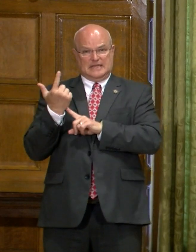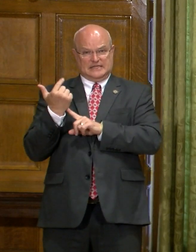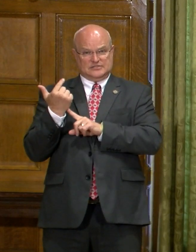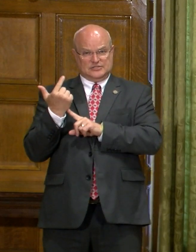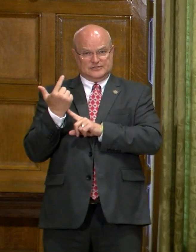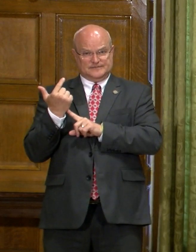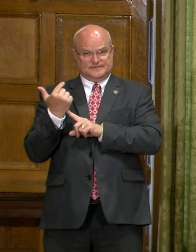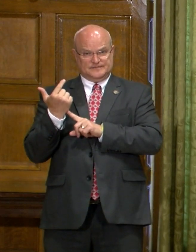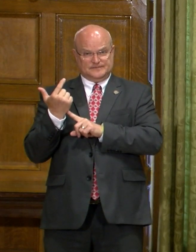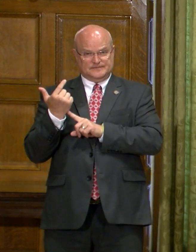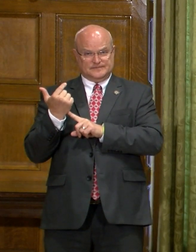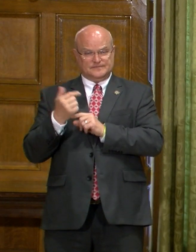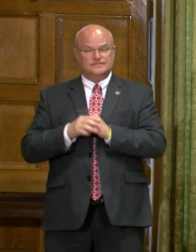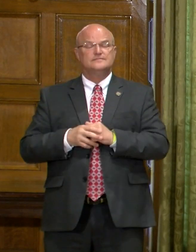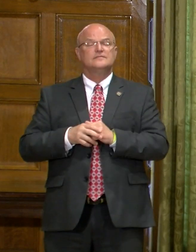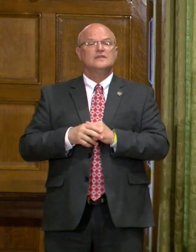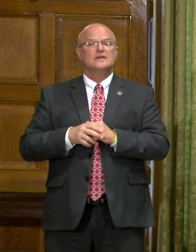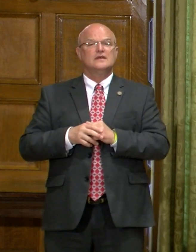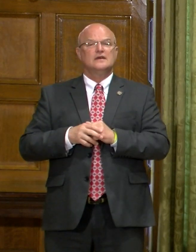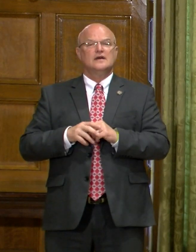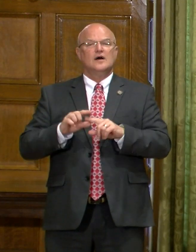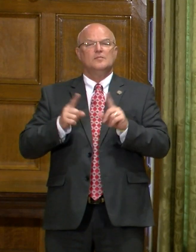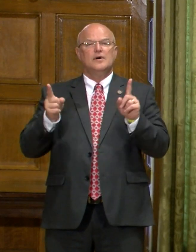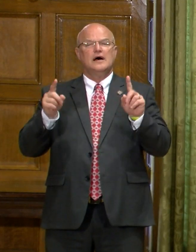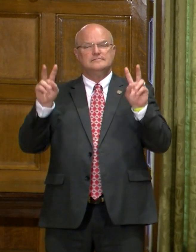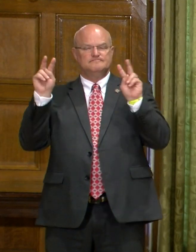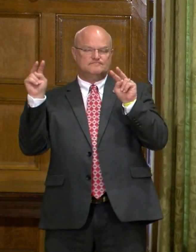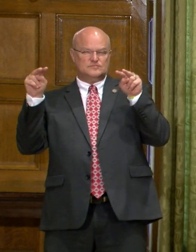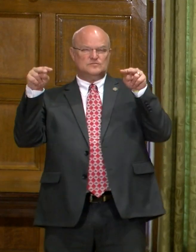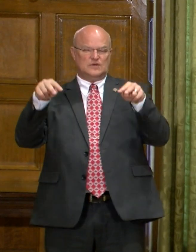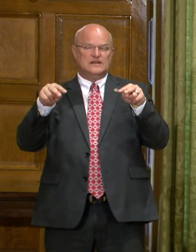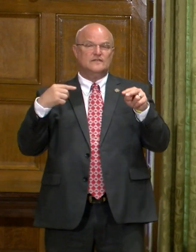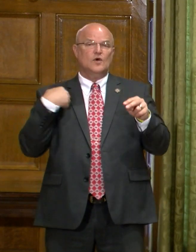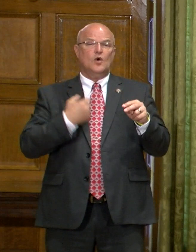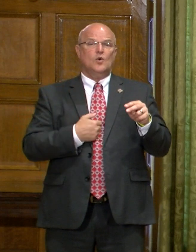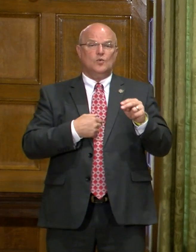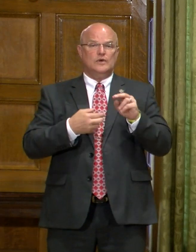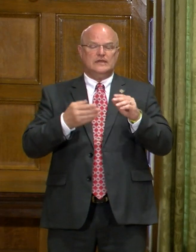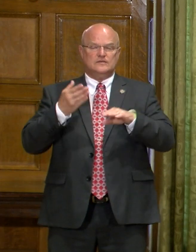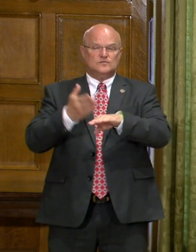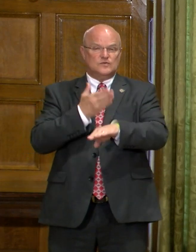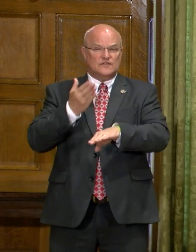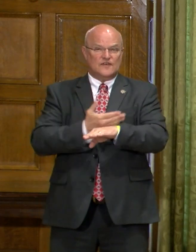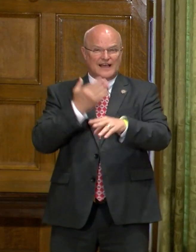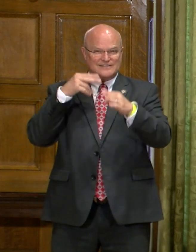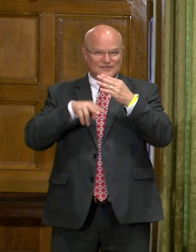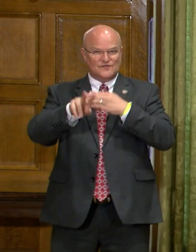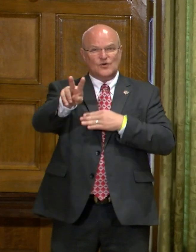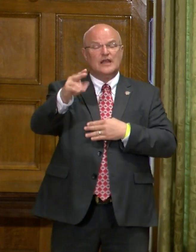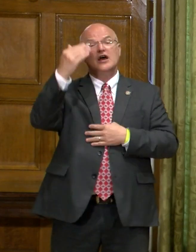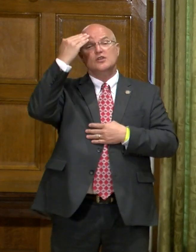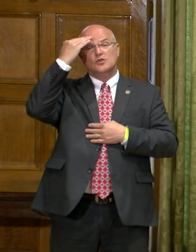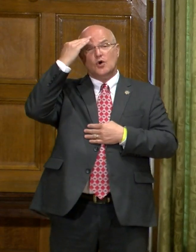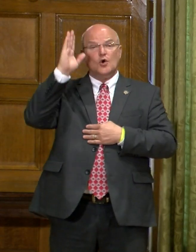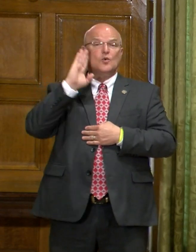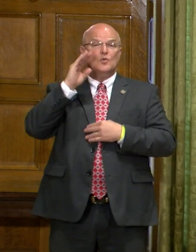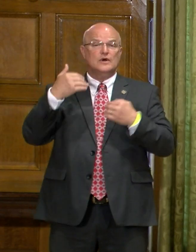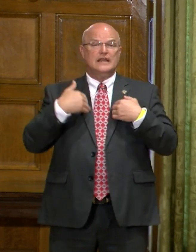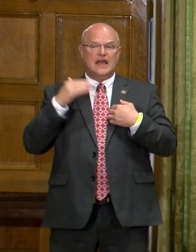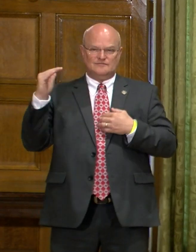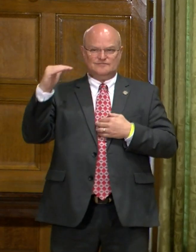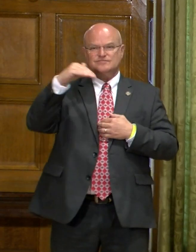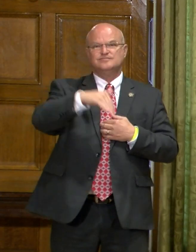ago. But to put this in perspective, we did revise the forecast knowing that we would have